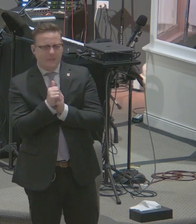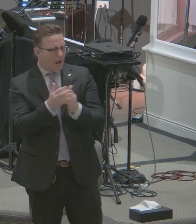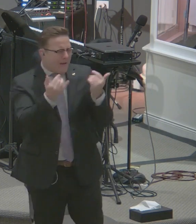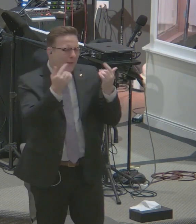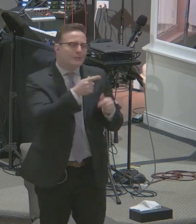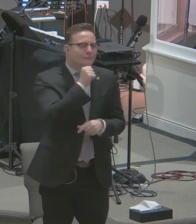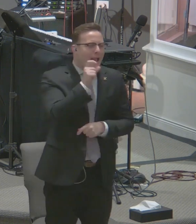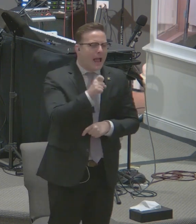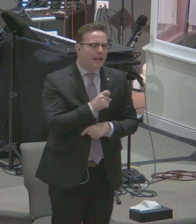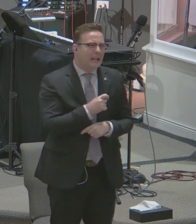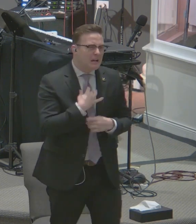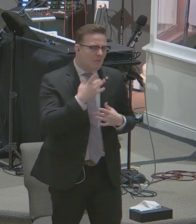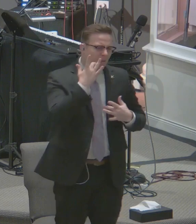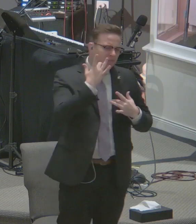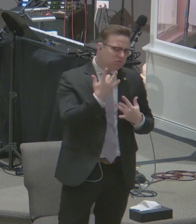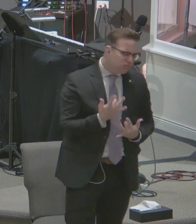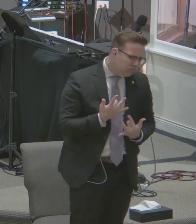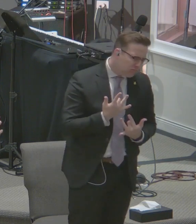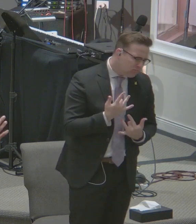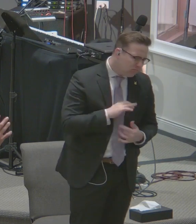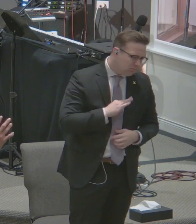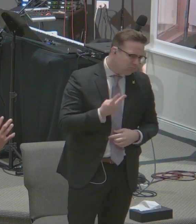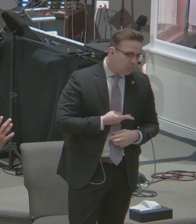Come on, you don't need to be discouraged.